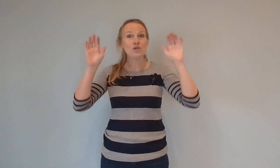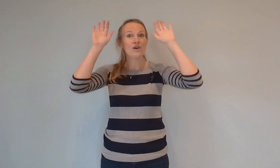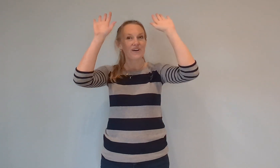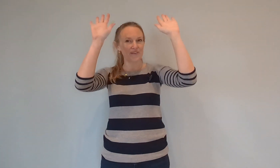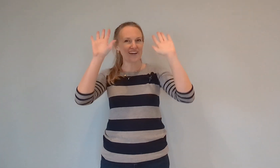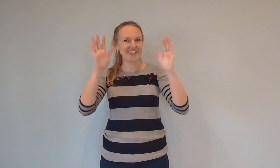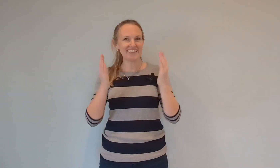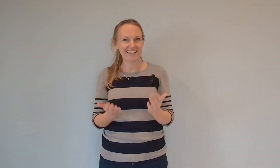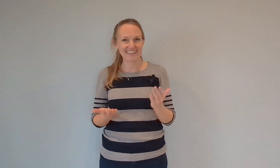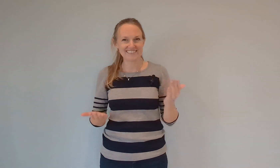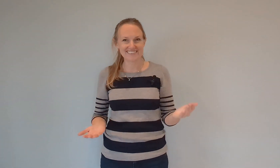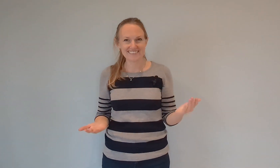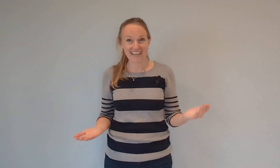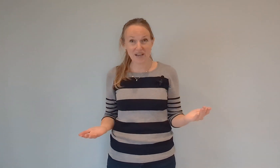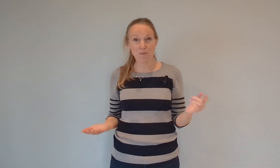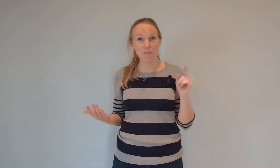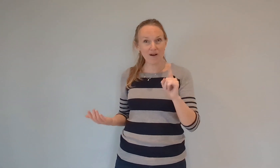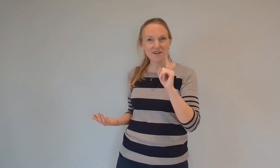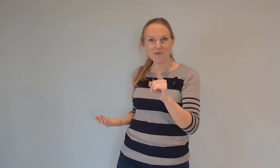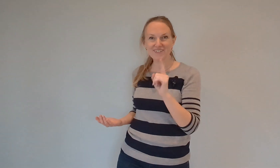do great things. Okay, one more